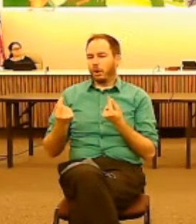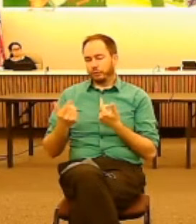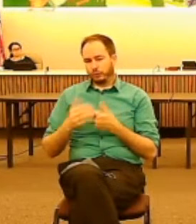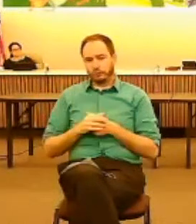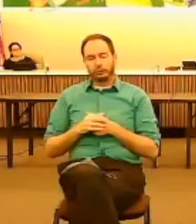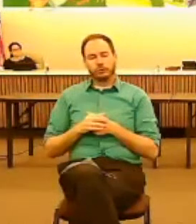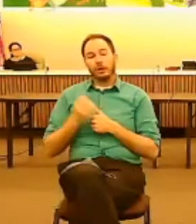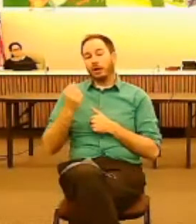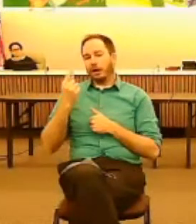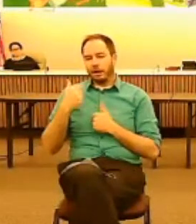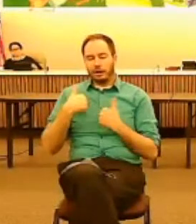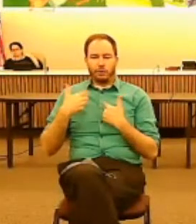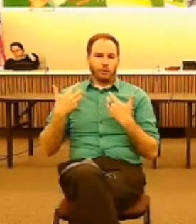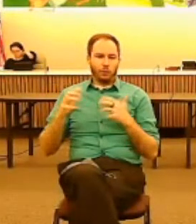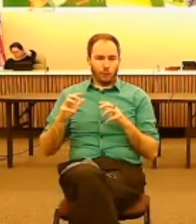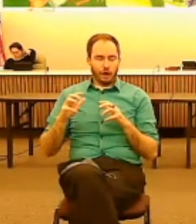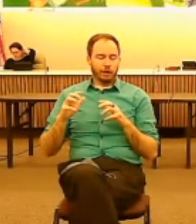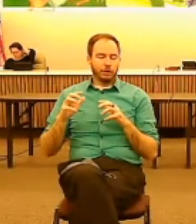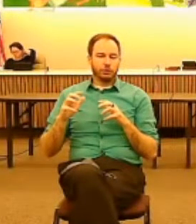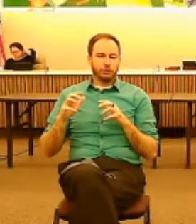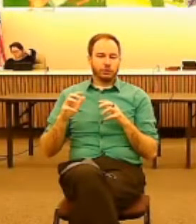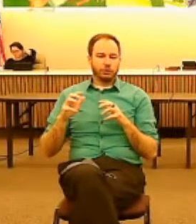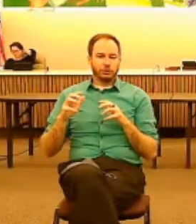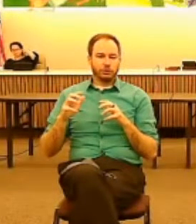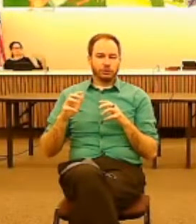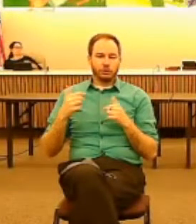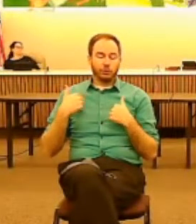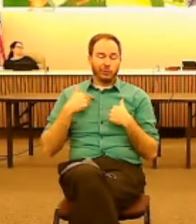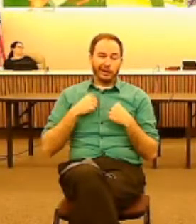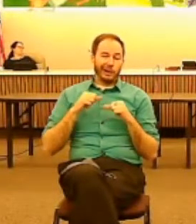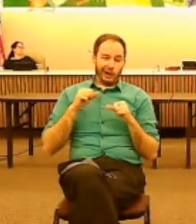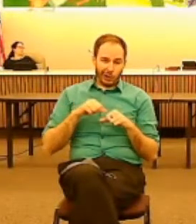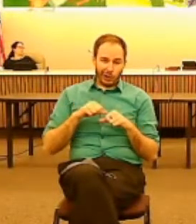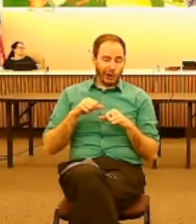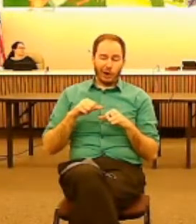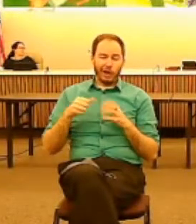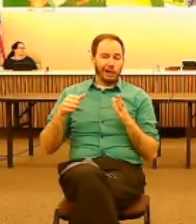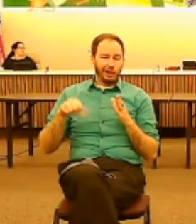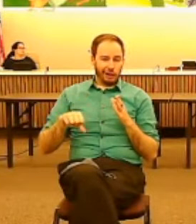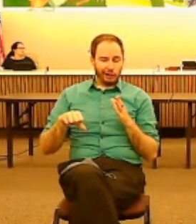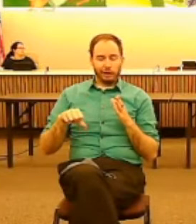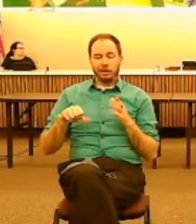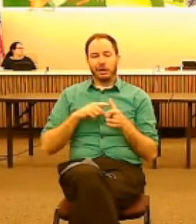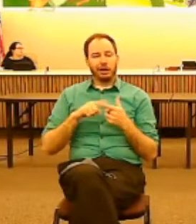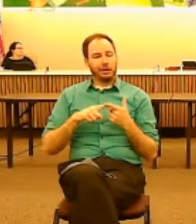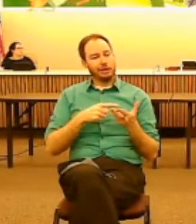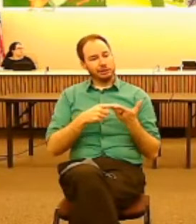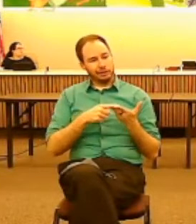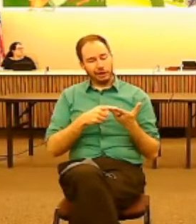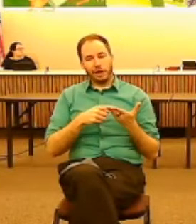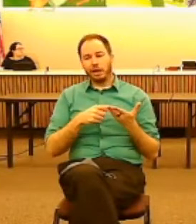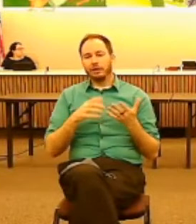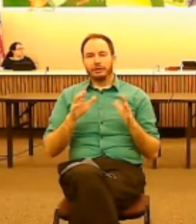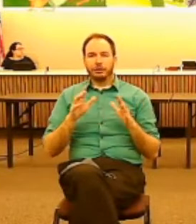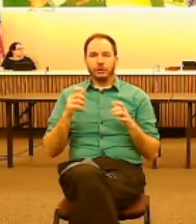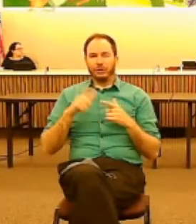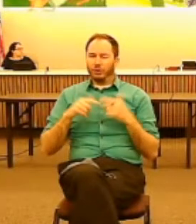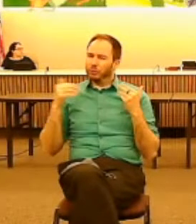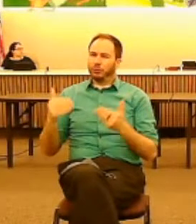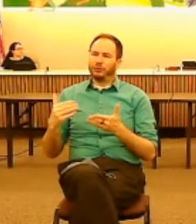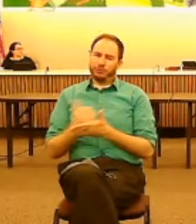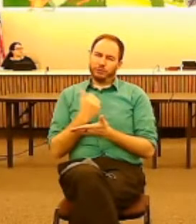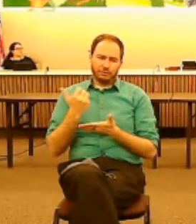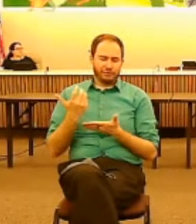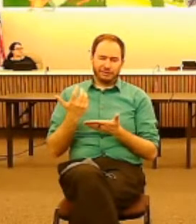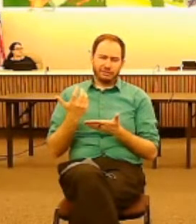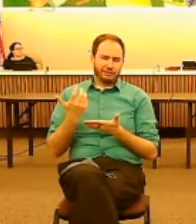But I also didn't want to, there was a talk of we could not approve this. I could have those discussions. We've got to get moving on this, just to be